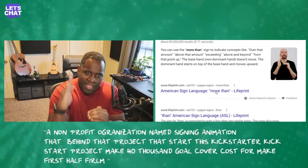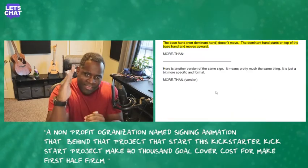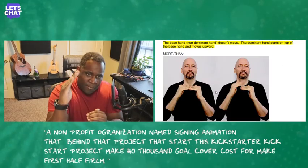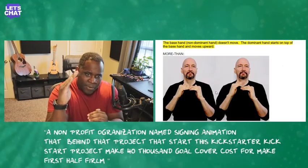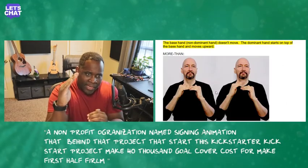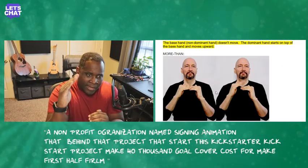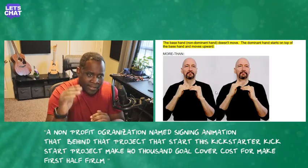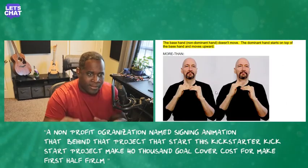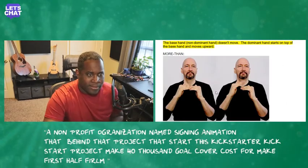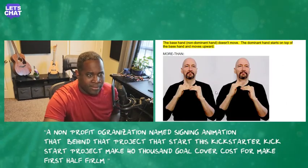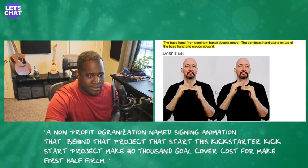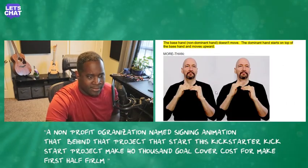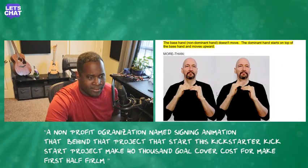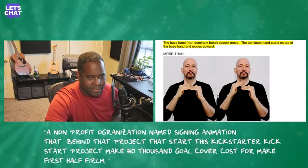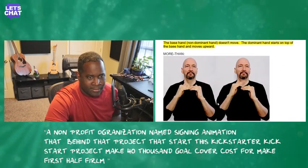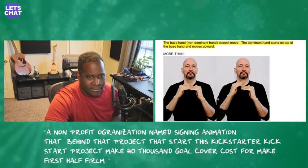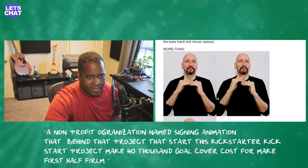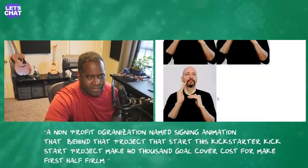I say more than.